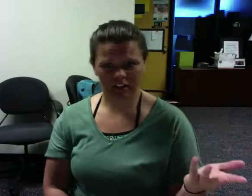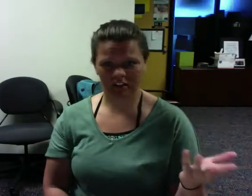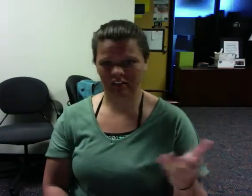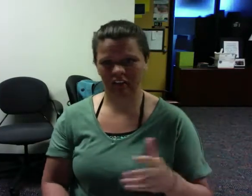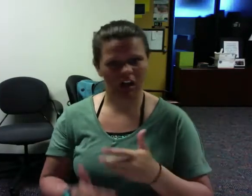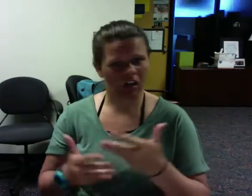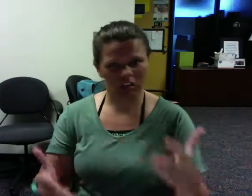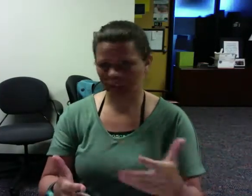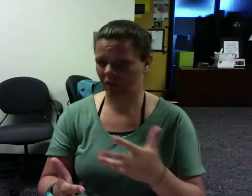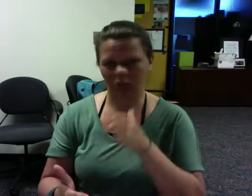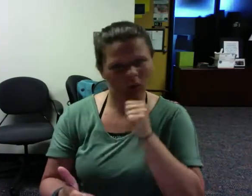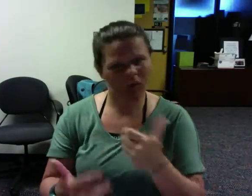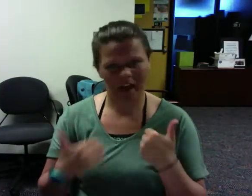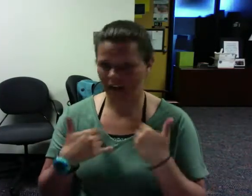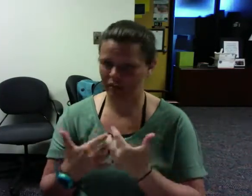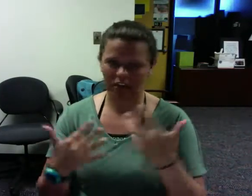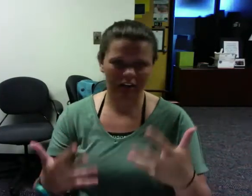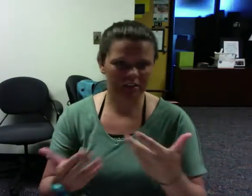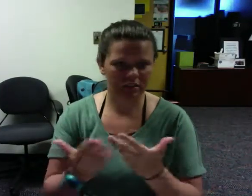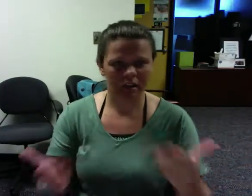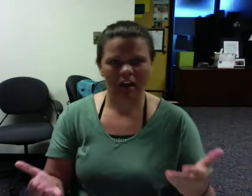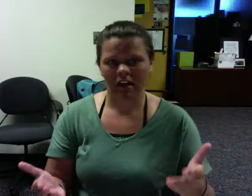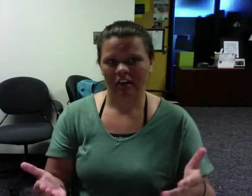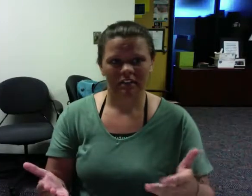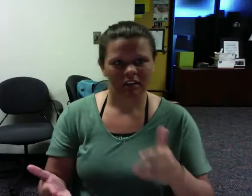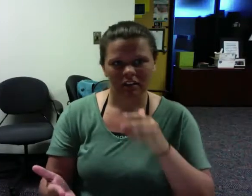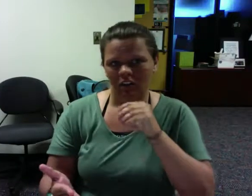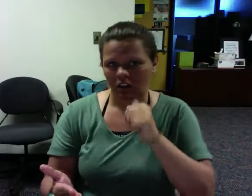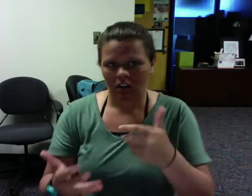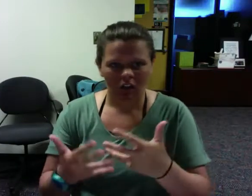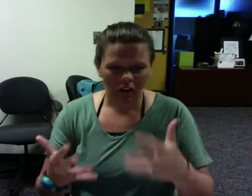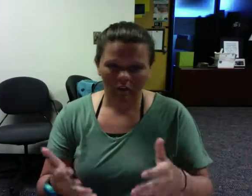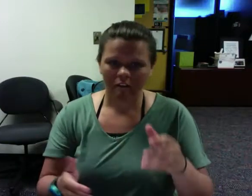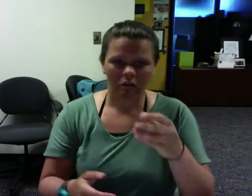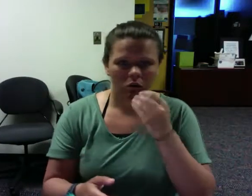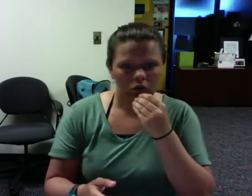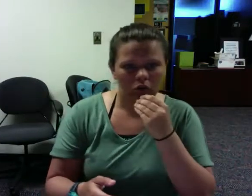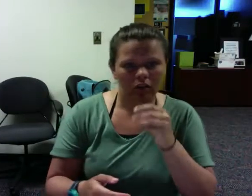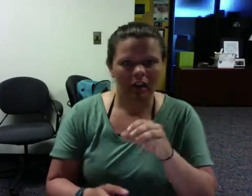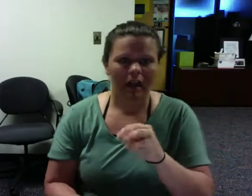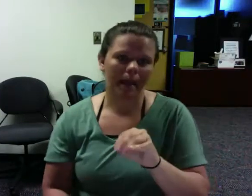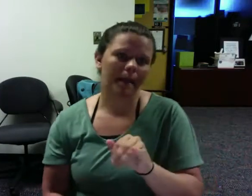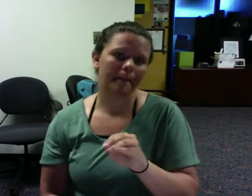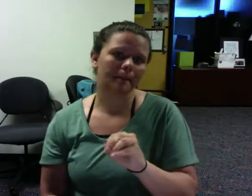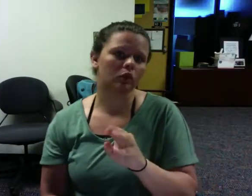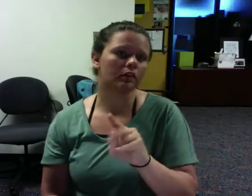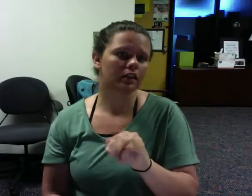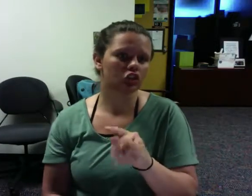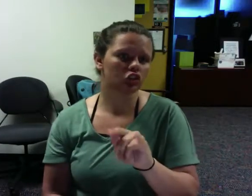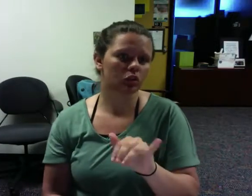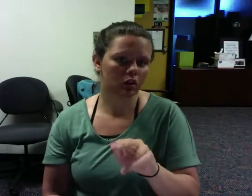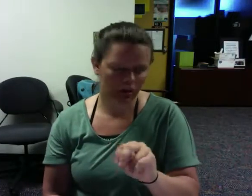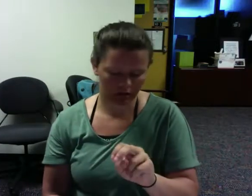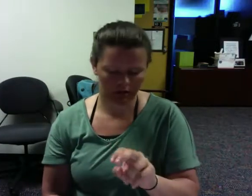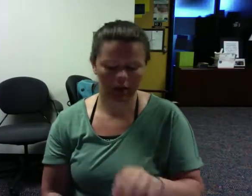with food and ammunition. And also there was a lack of support. We're going to look at a pie